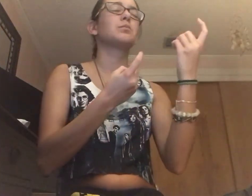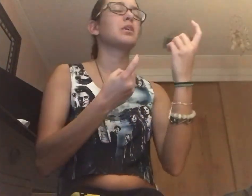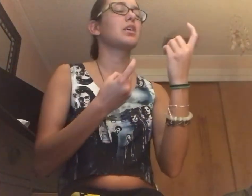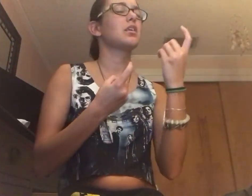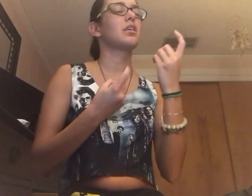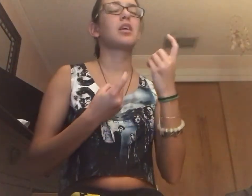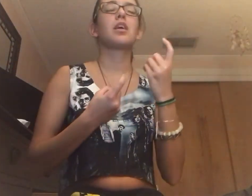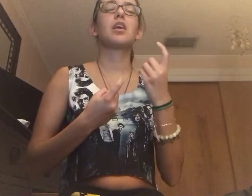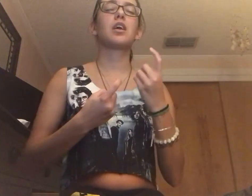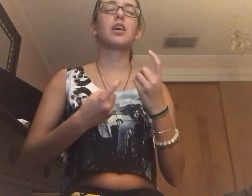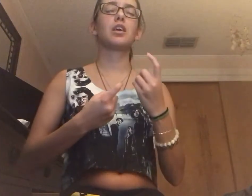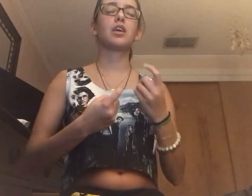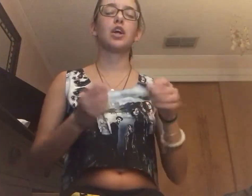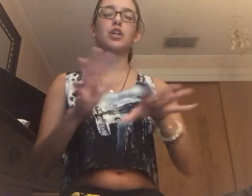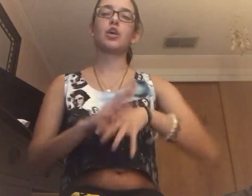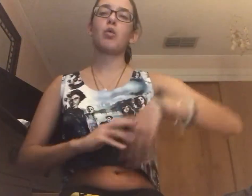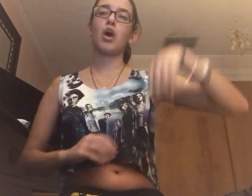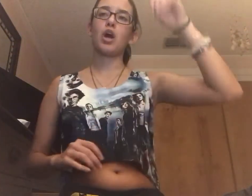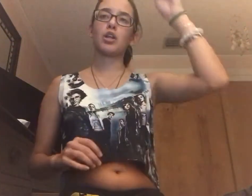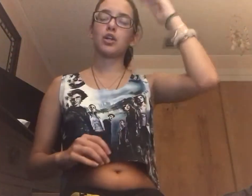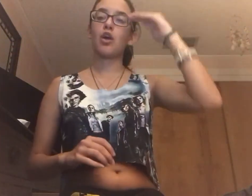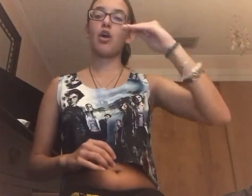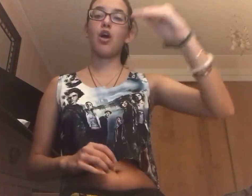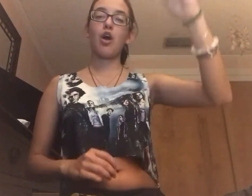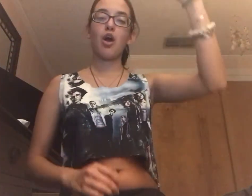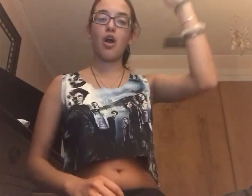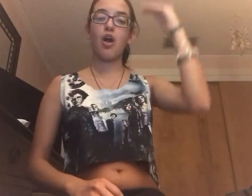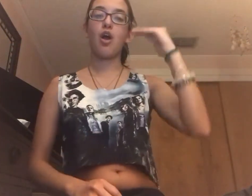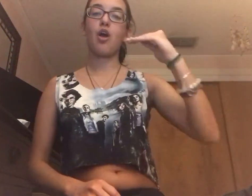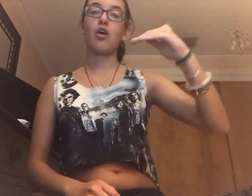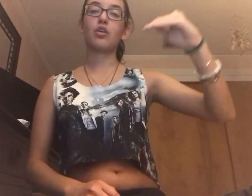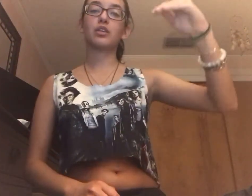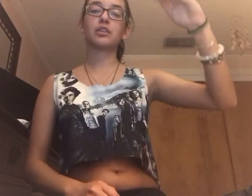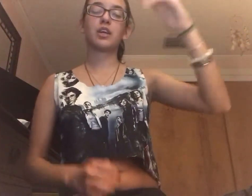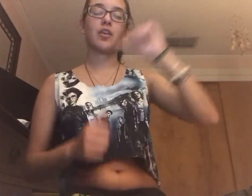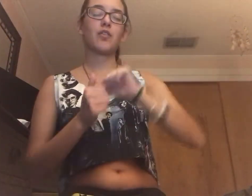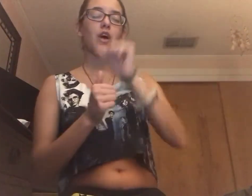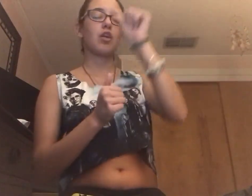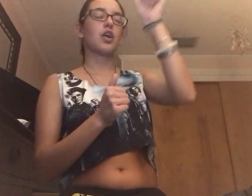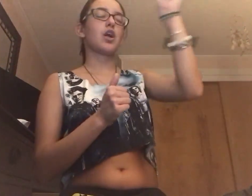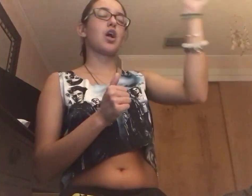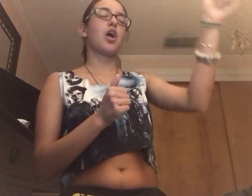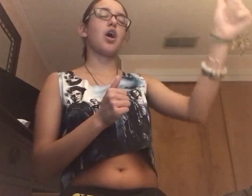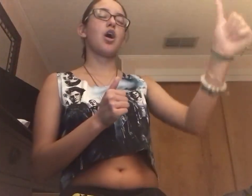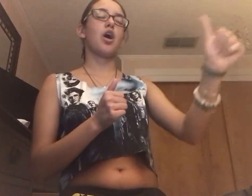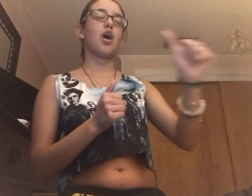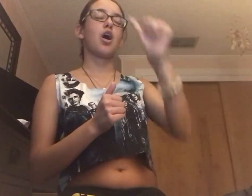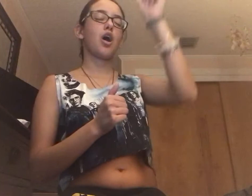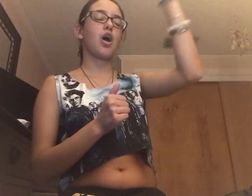me And no one knows How far it goes